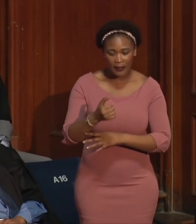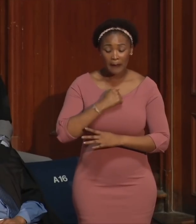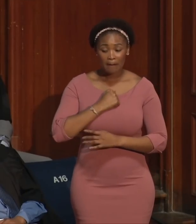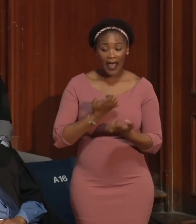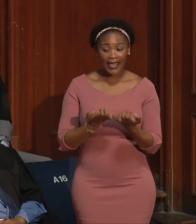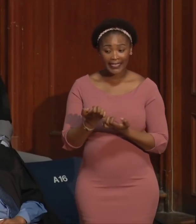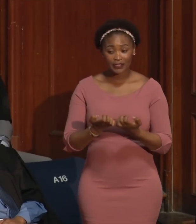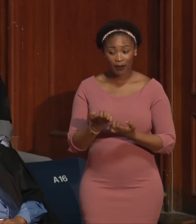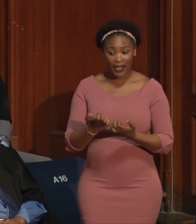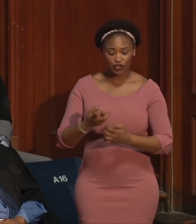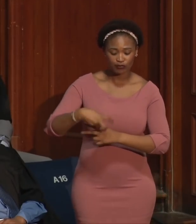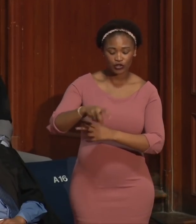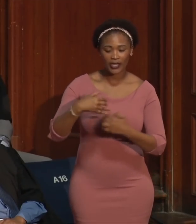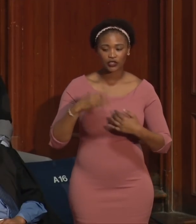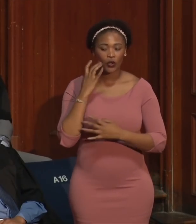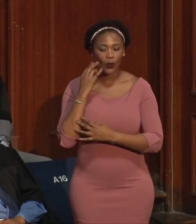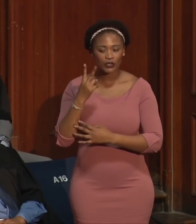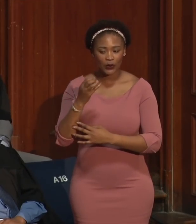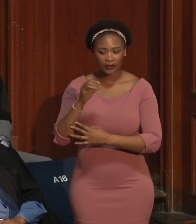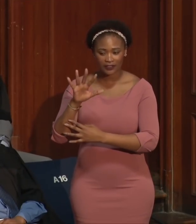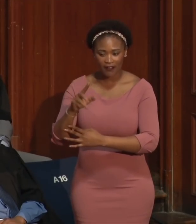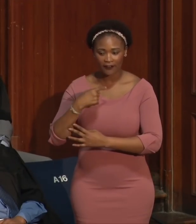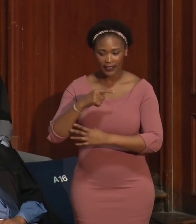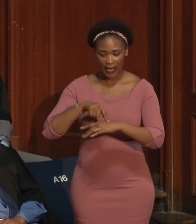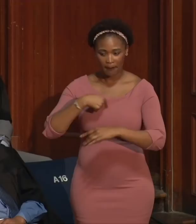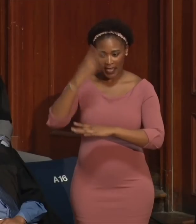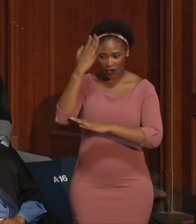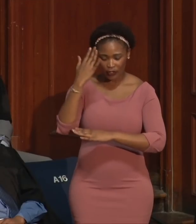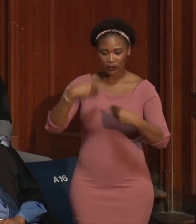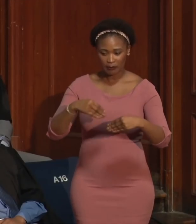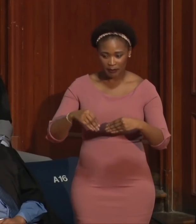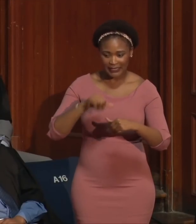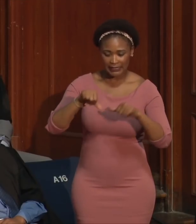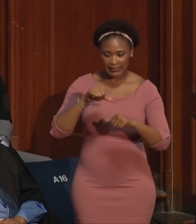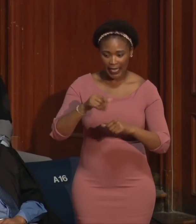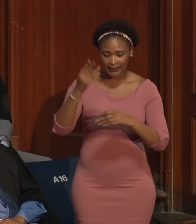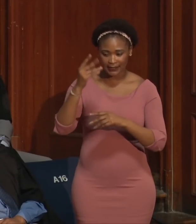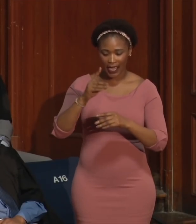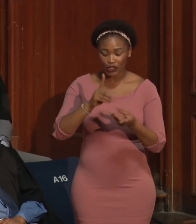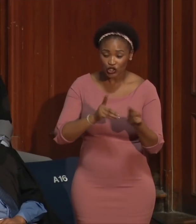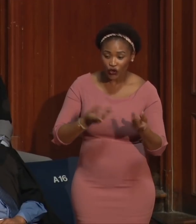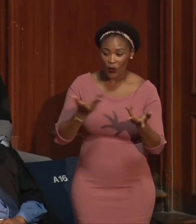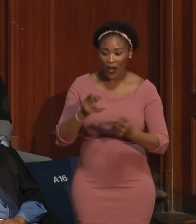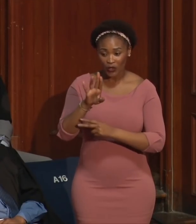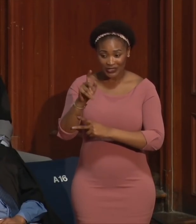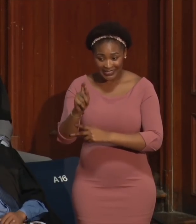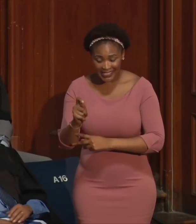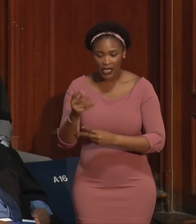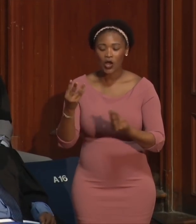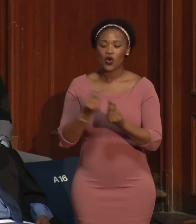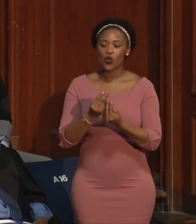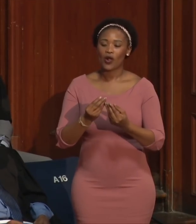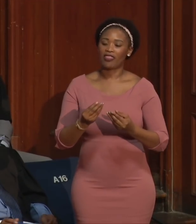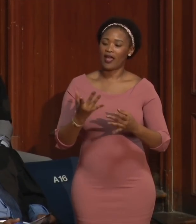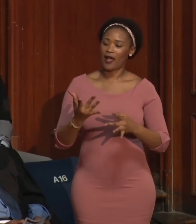journey started in 2005 when I graduated with my business science degree from UCT. With my fellow classmates, we launched